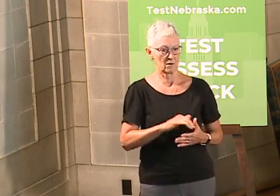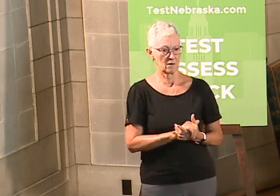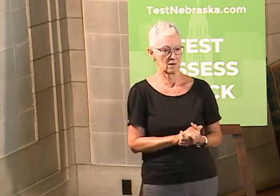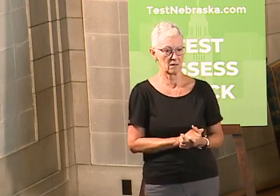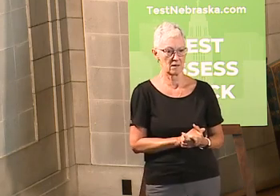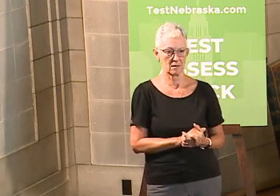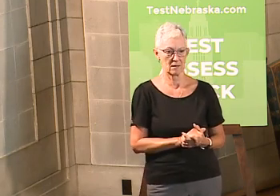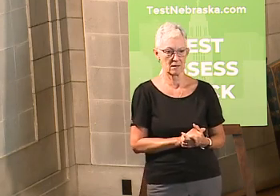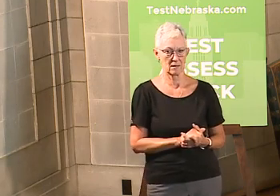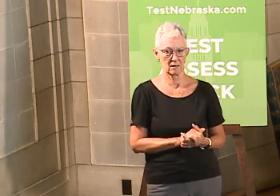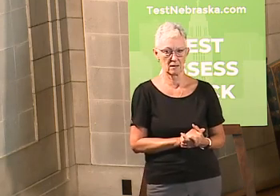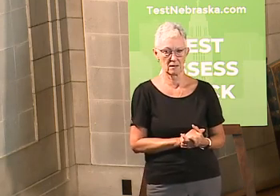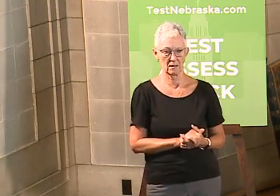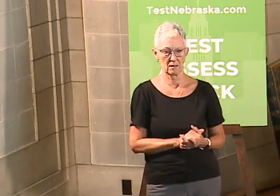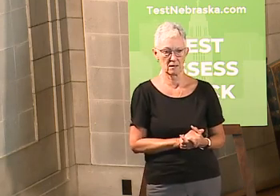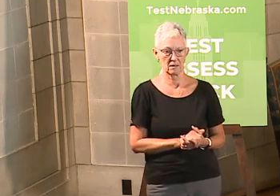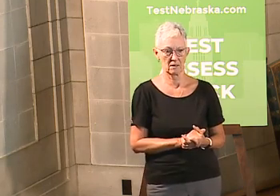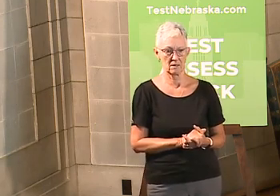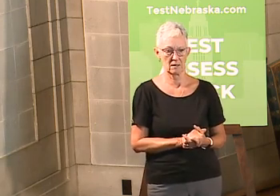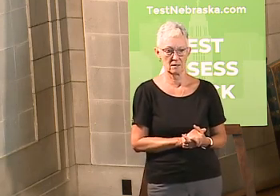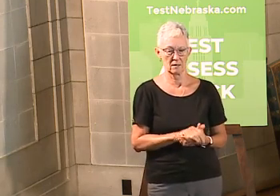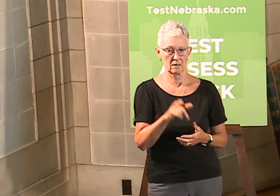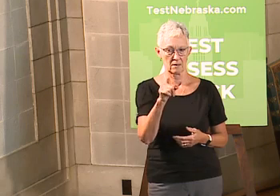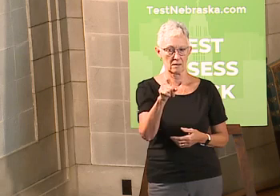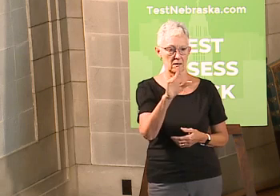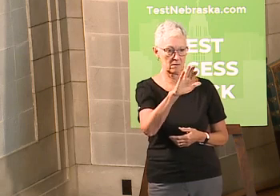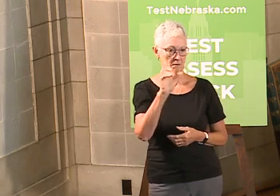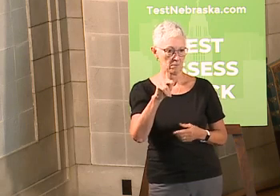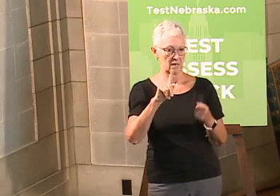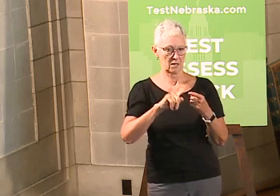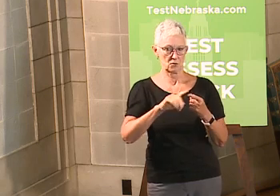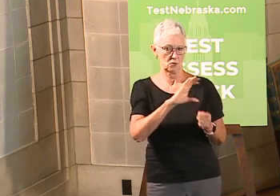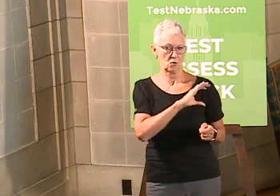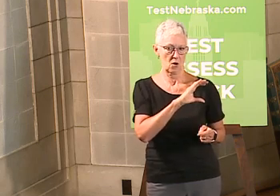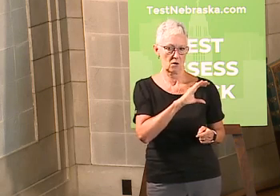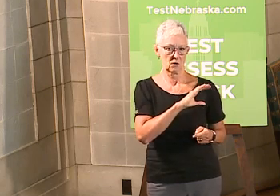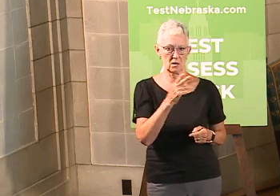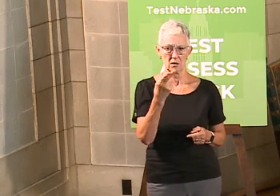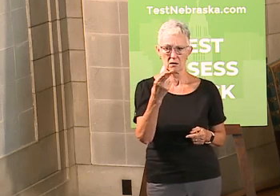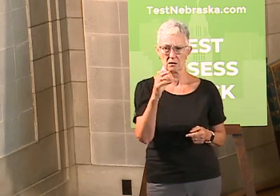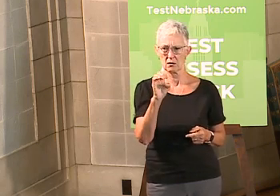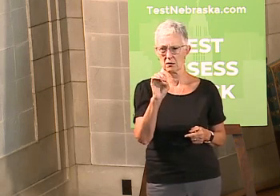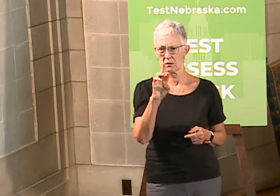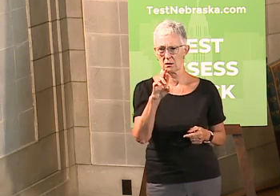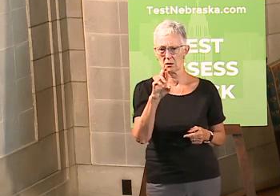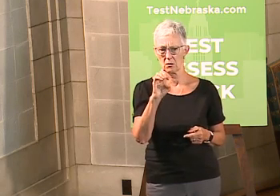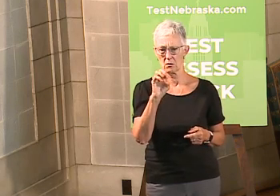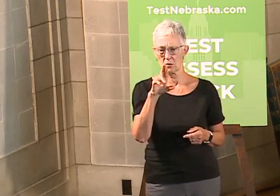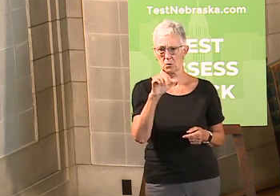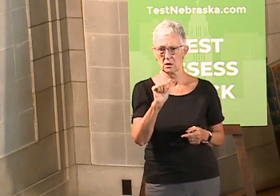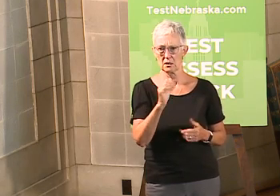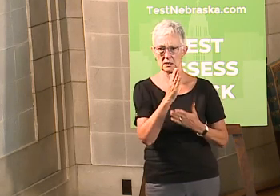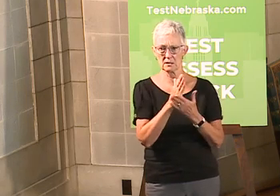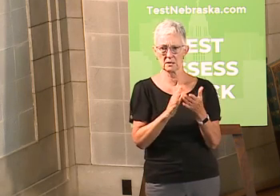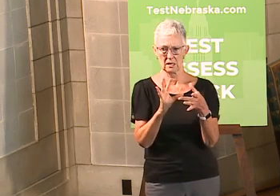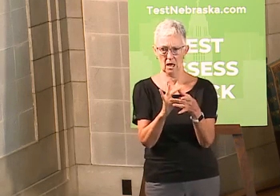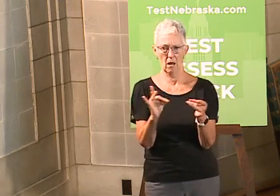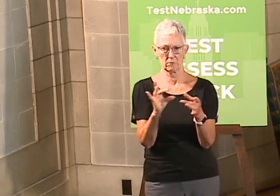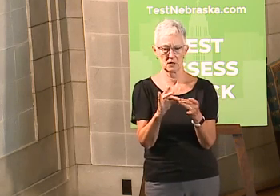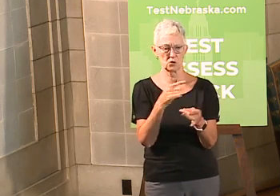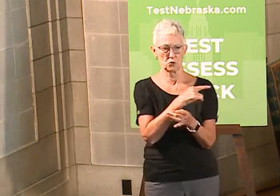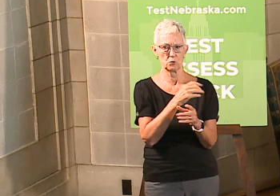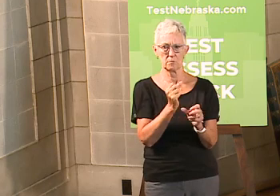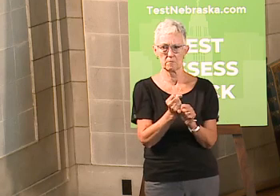Yeah. I'd also like to go back to Officer Herrera's funeral this past weekend, some remarks that you made. I'm kind of